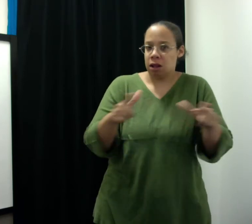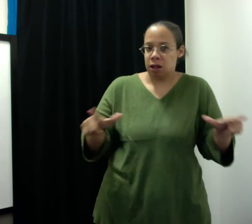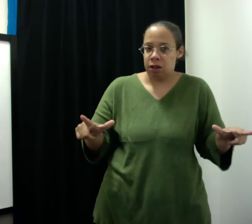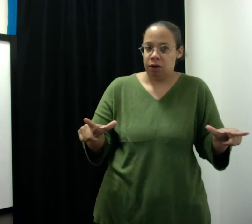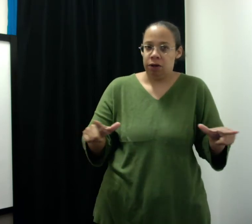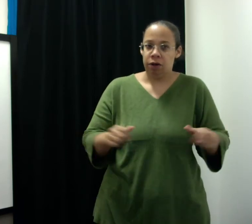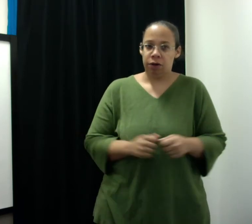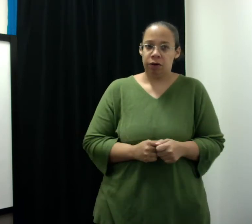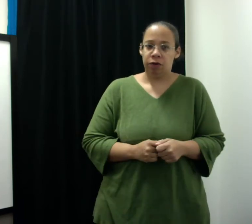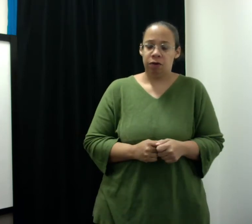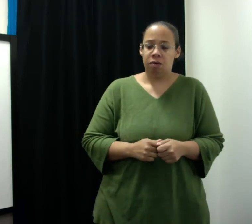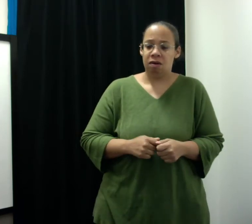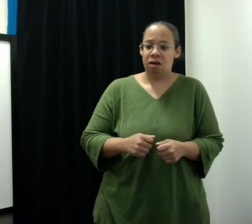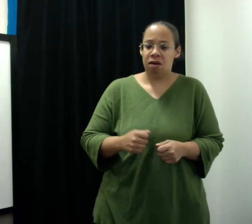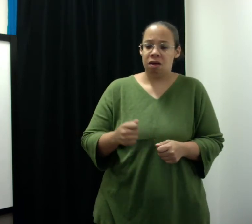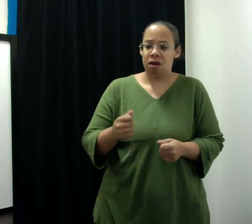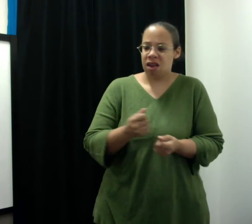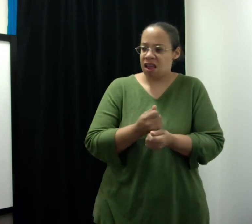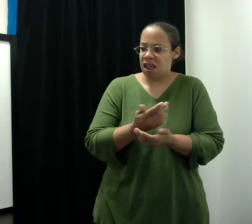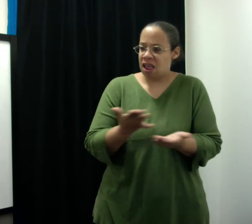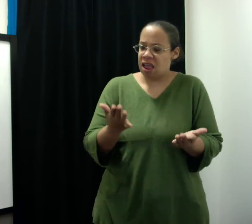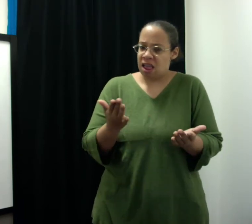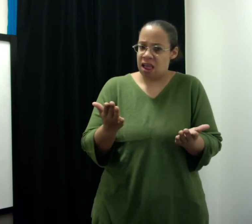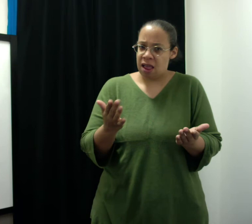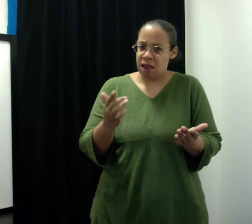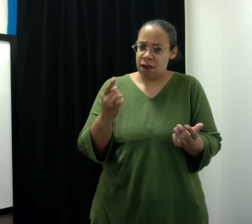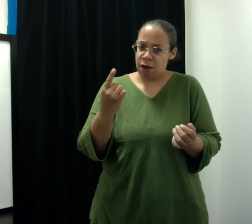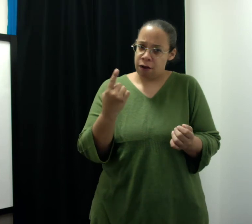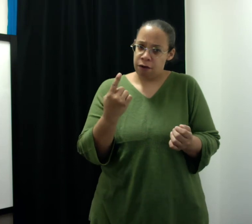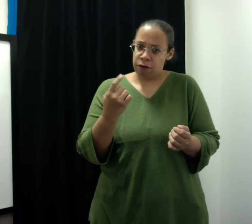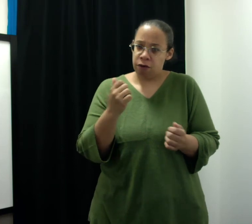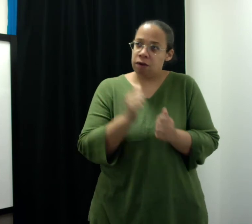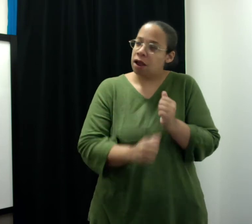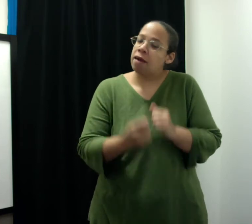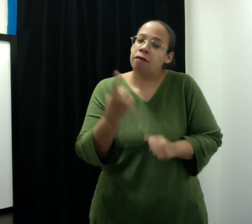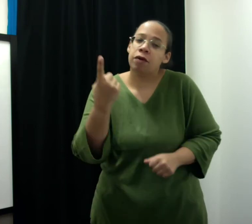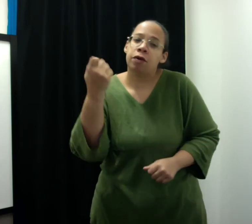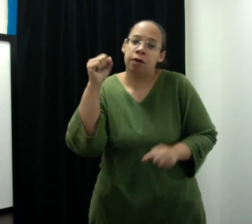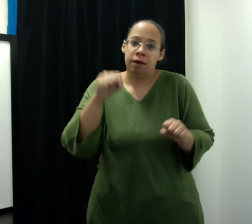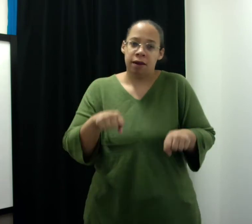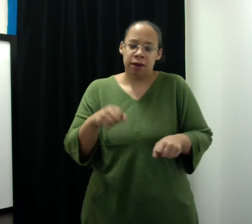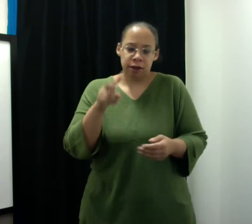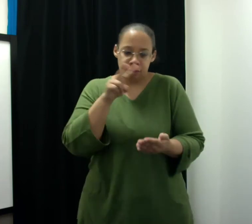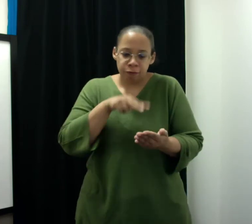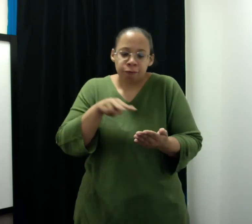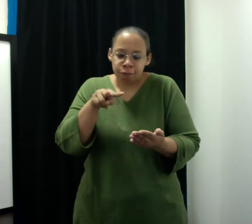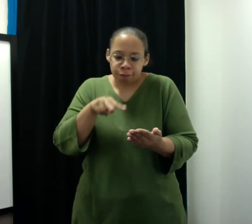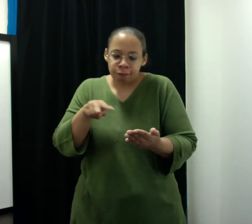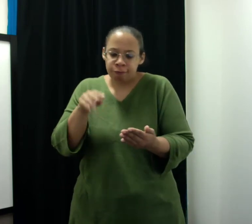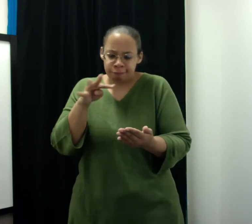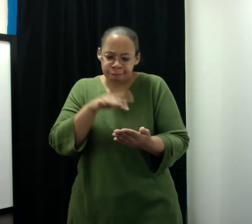globally. With this book, I hope to save my nation's beautiful script.